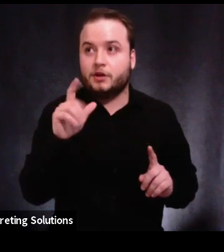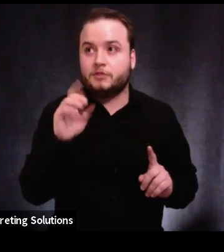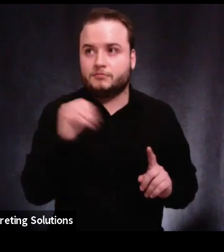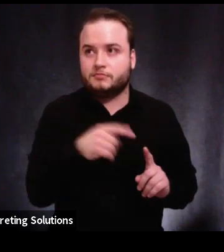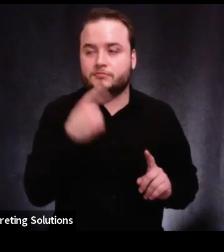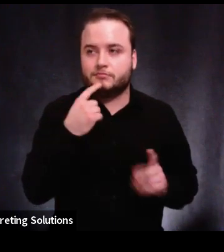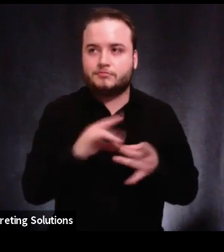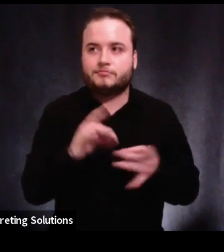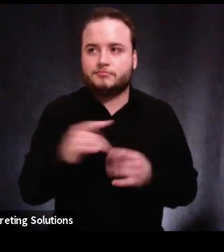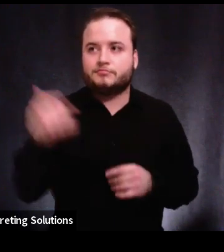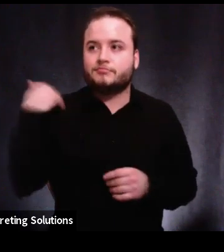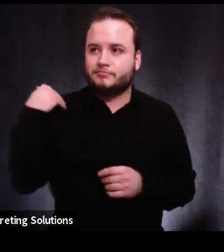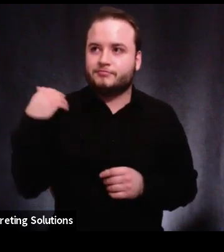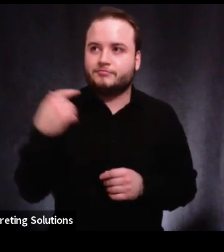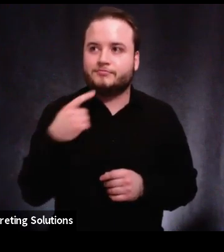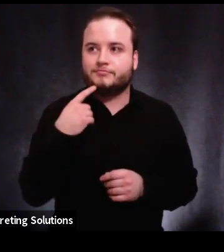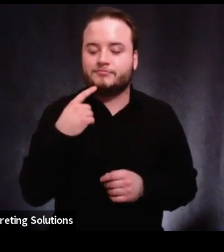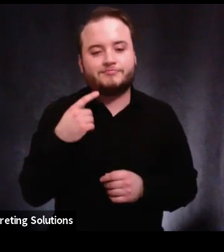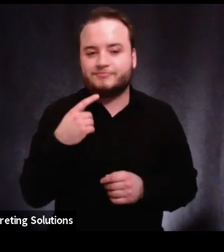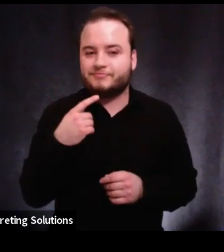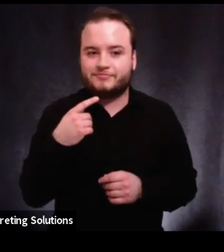certificate and what's listed on there.